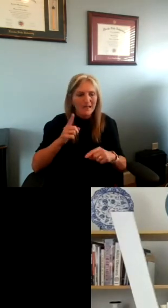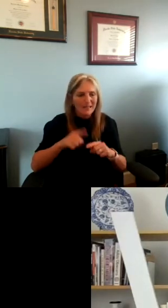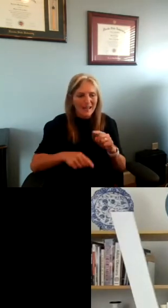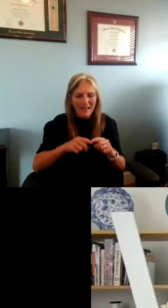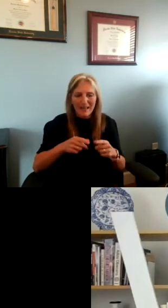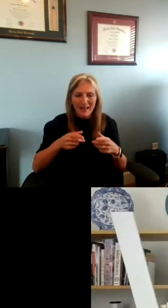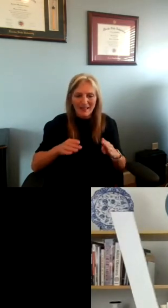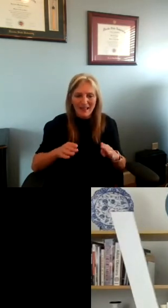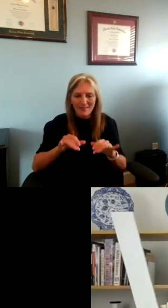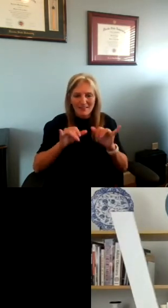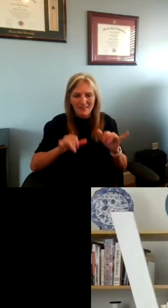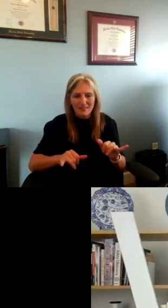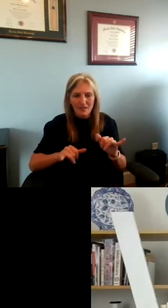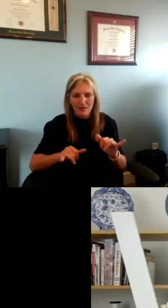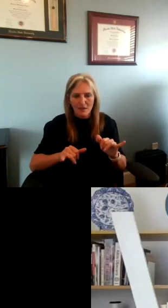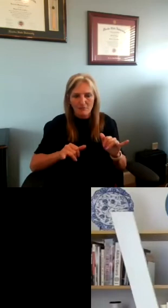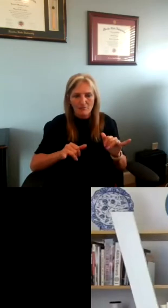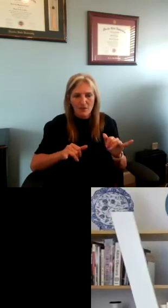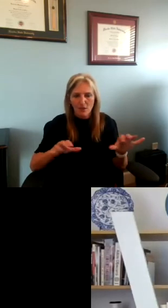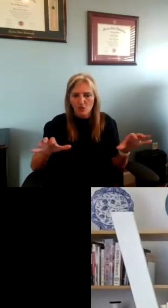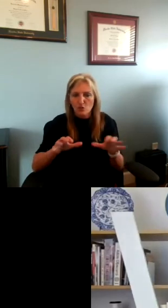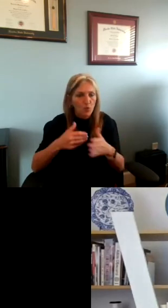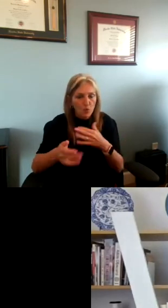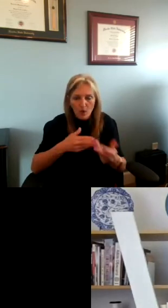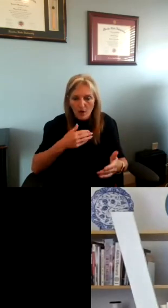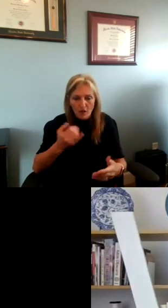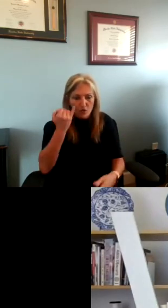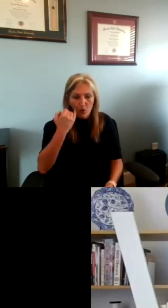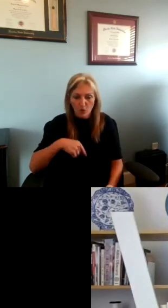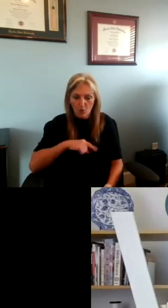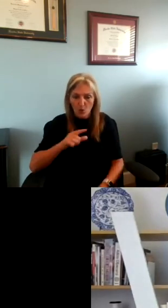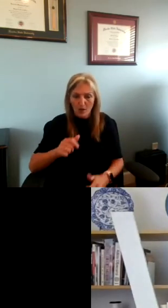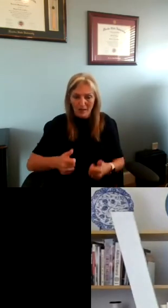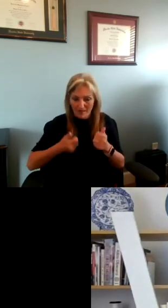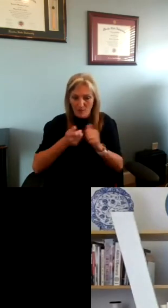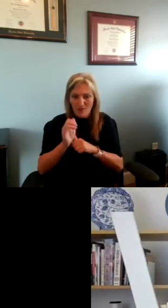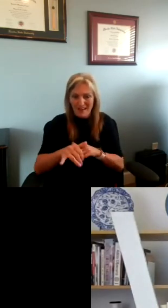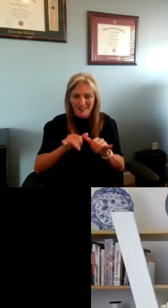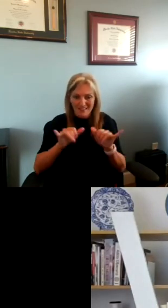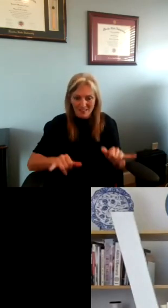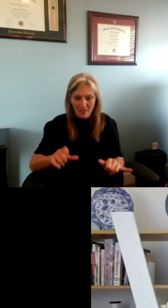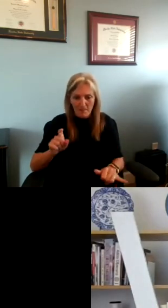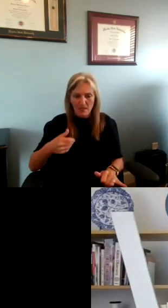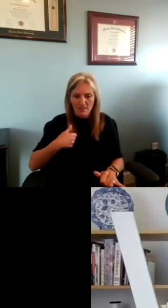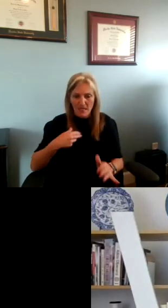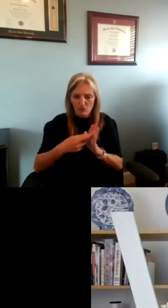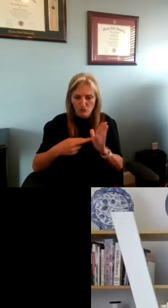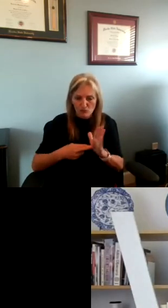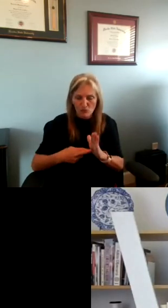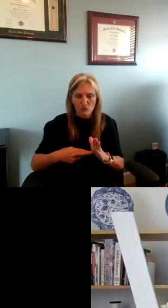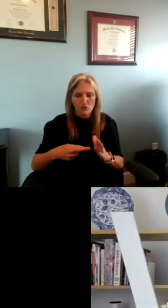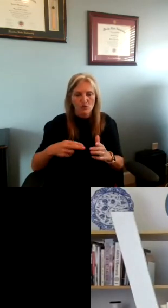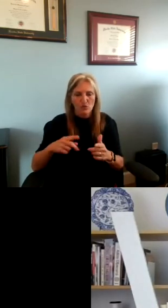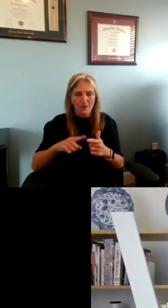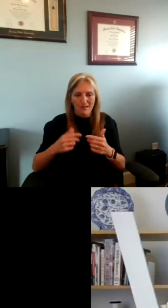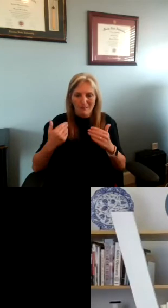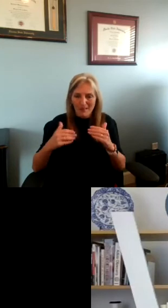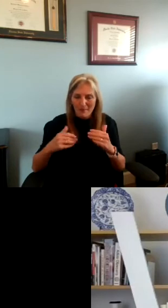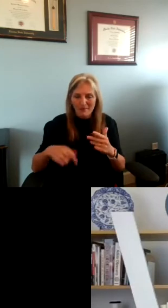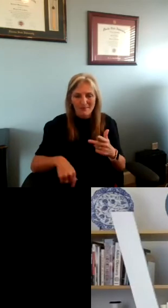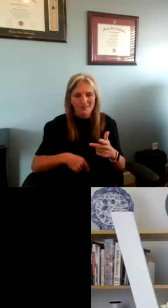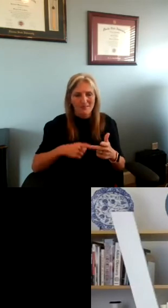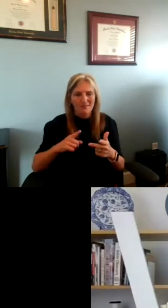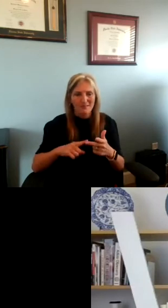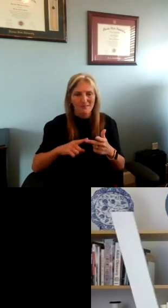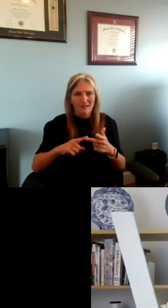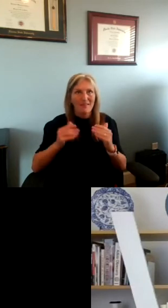amok. If this is the system we're going to live under, there need to be regulations and limits, and the